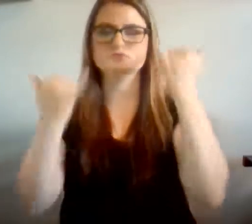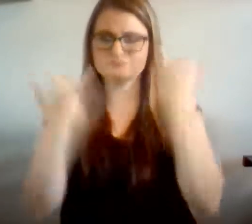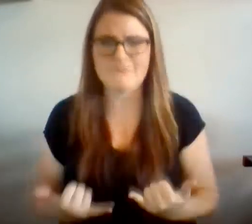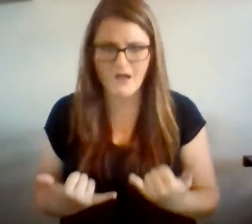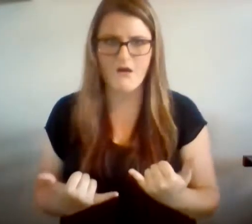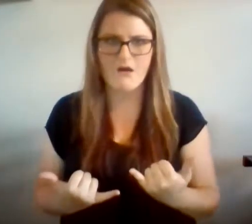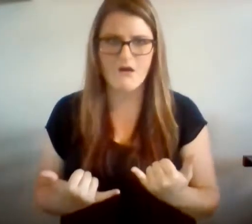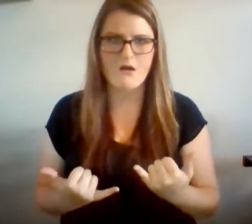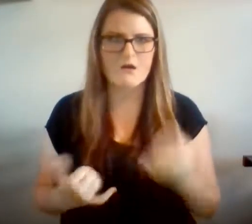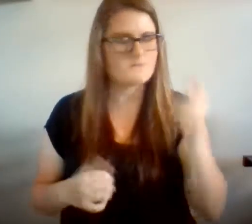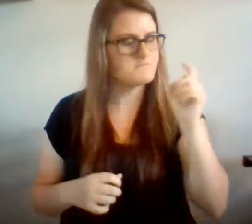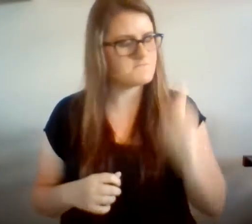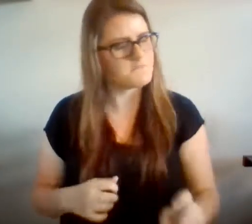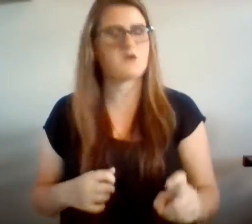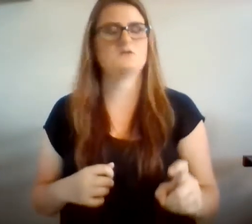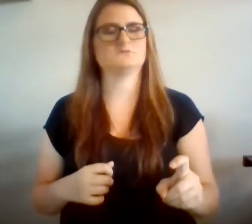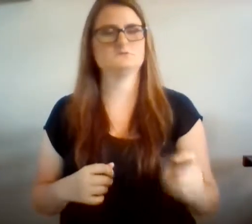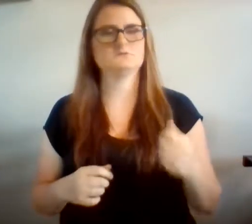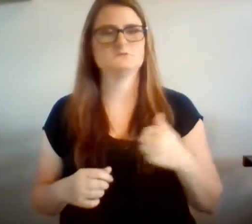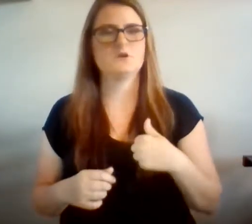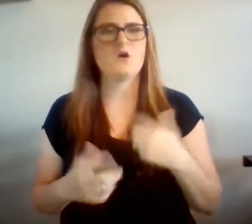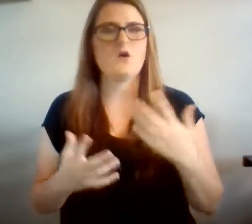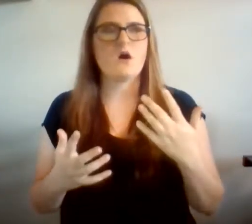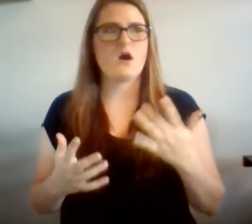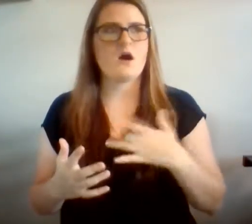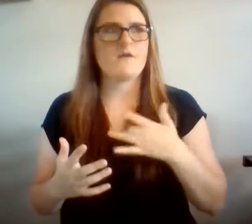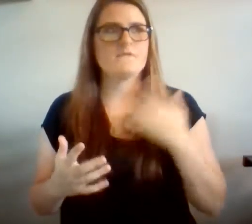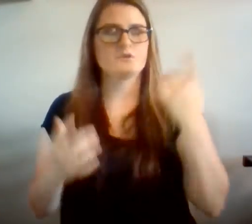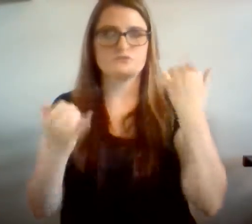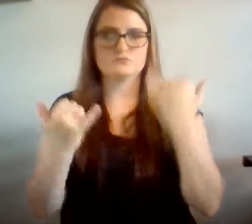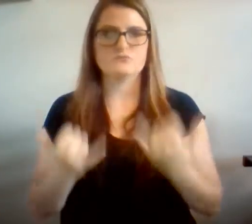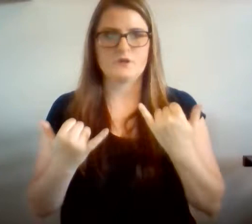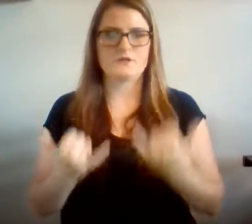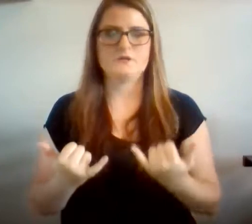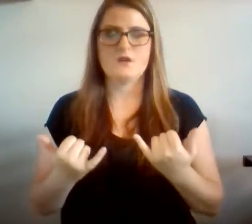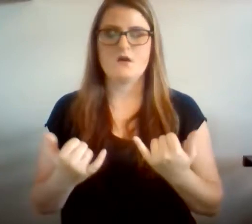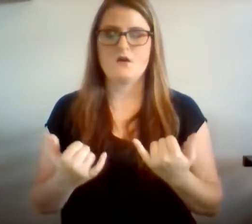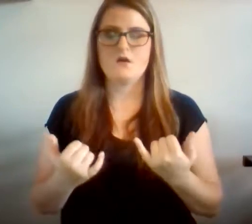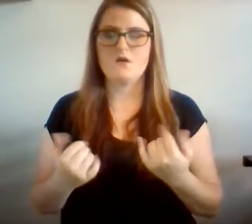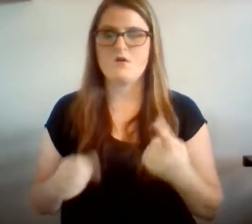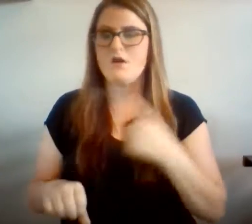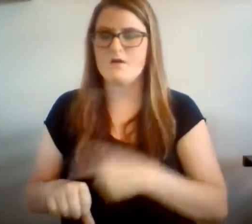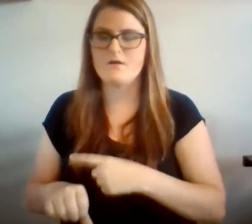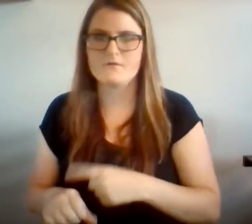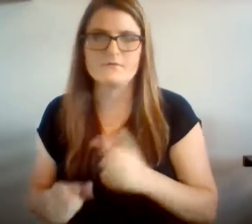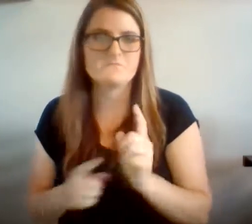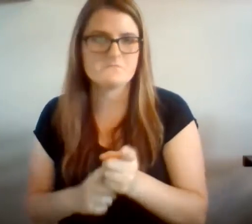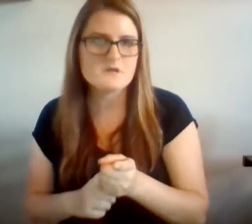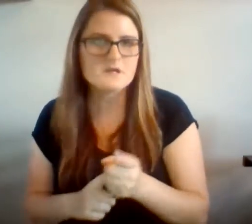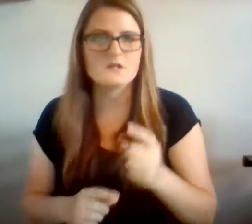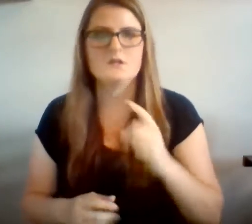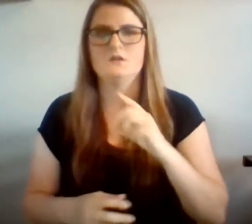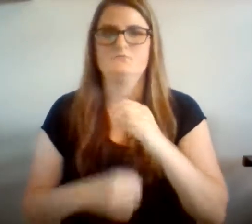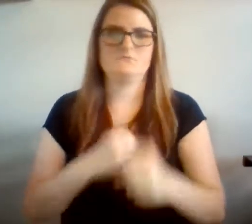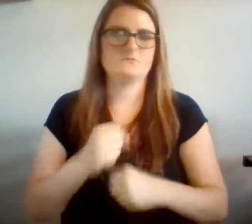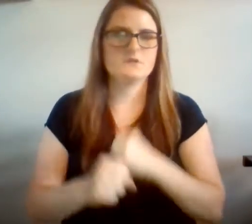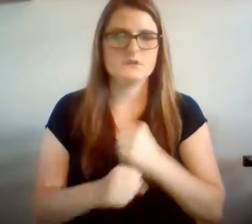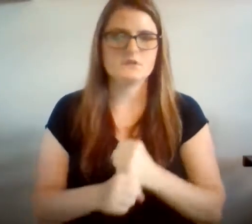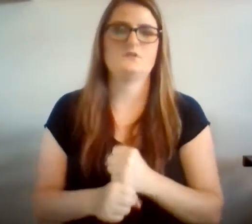now to be faithful to Him and, move forward and use every moment to be faithful instead of putting stuff off? Amen. What a